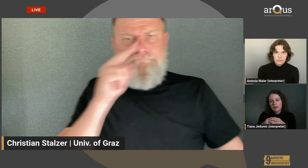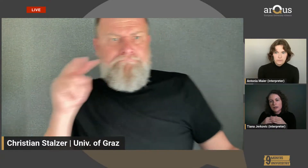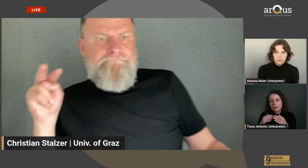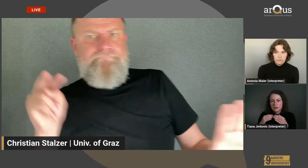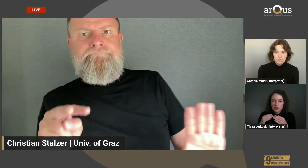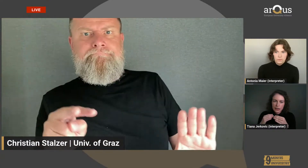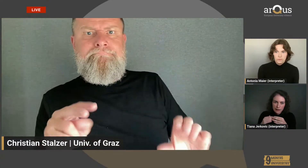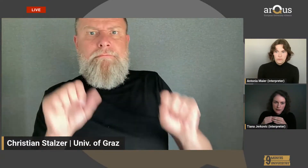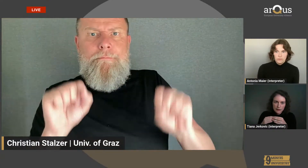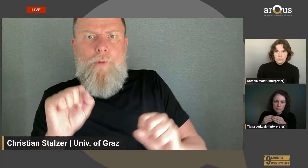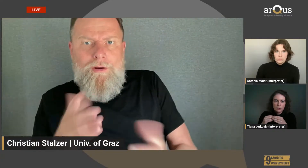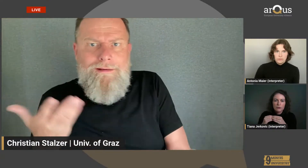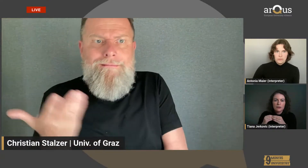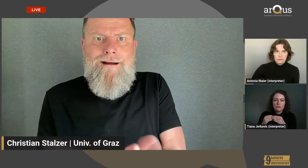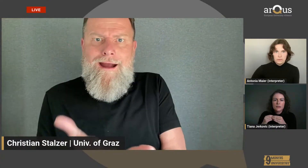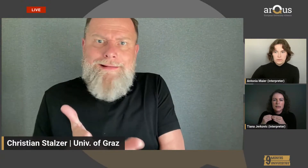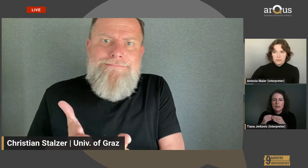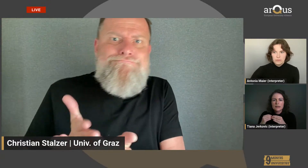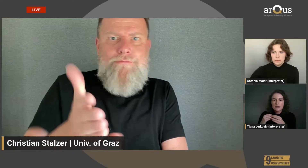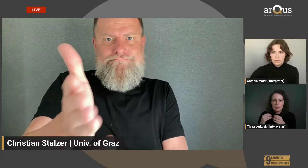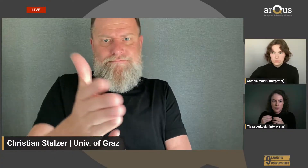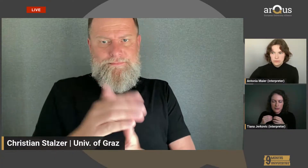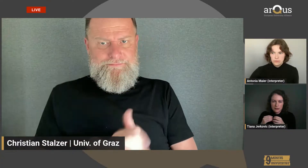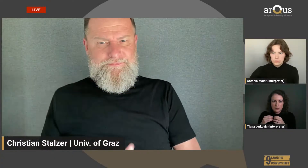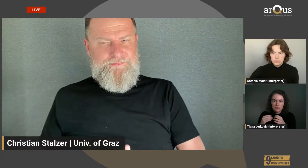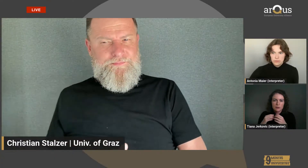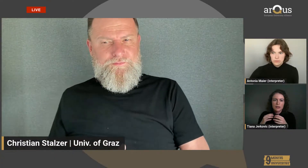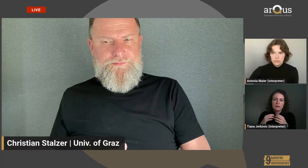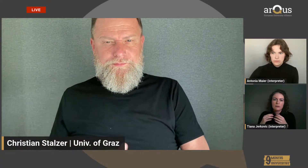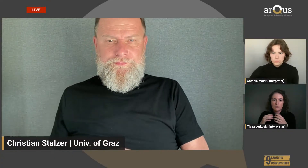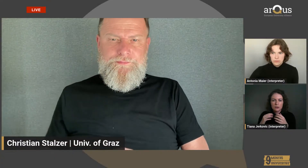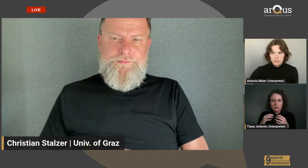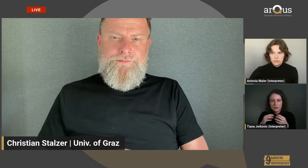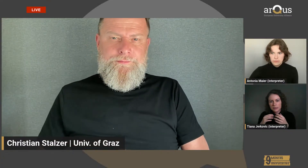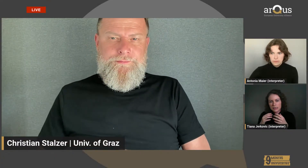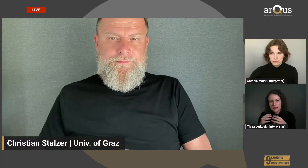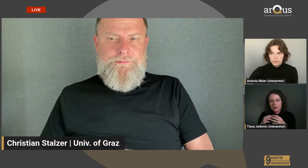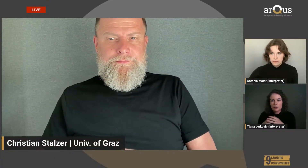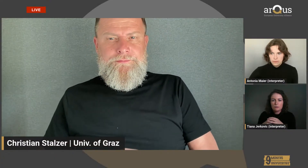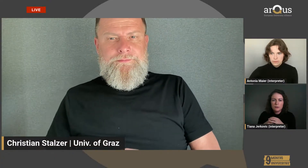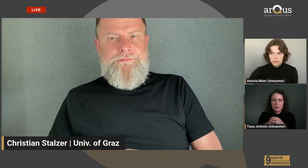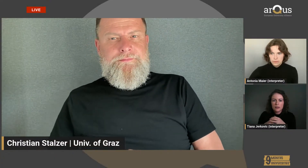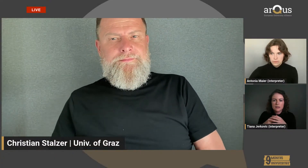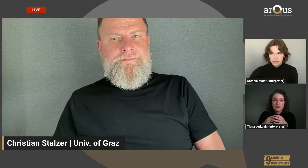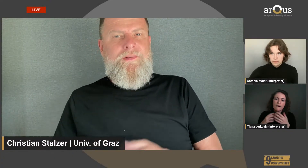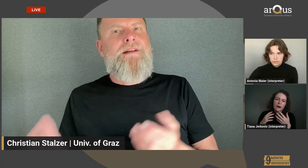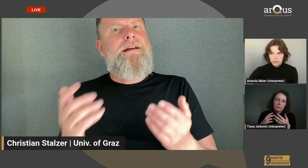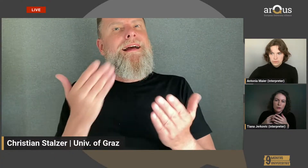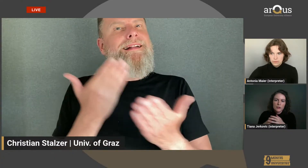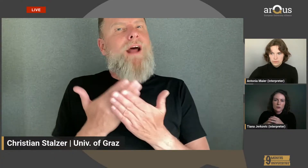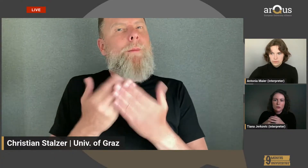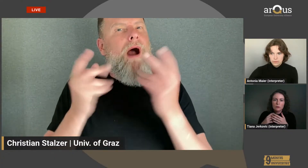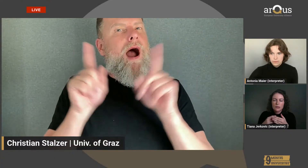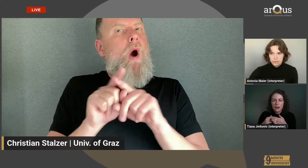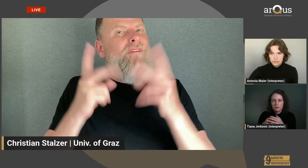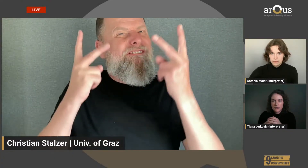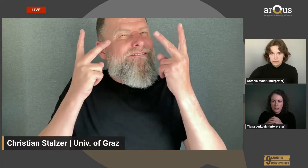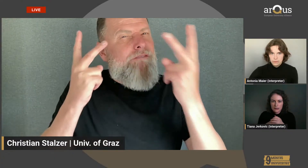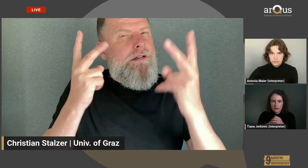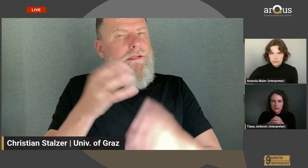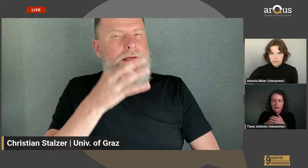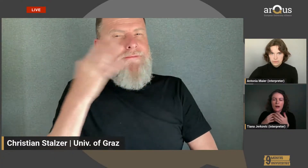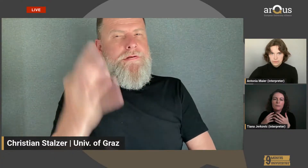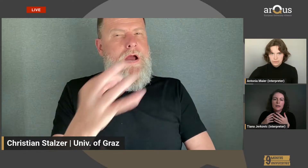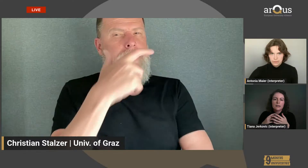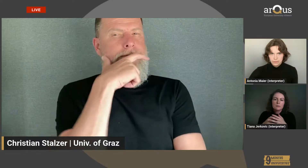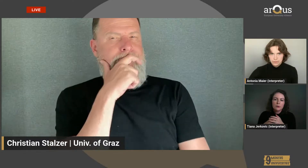a chance, and we don't have to see it as a deficit, so that we don't see deaf people as persons who don't have this